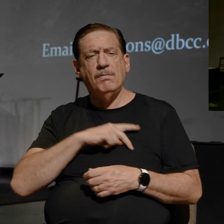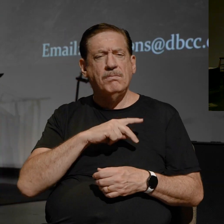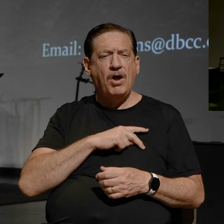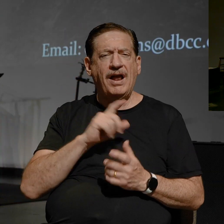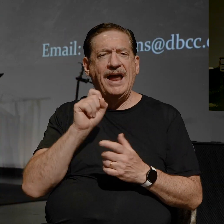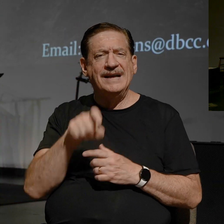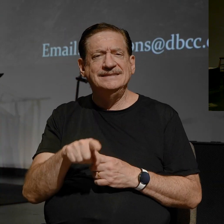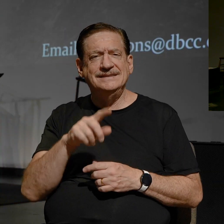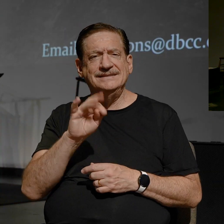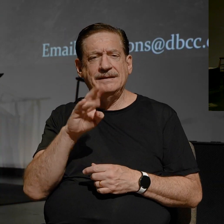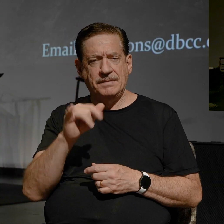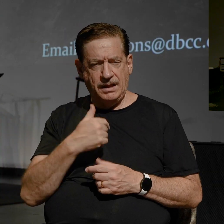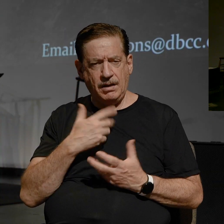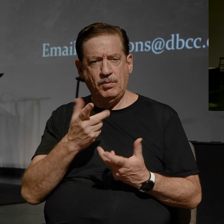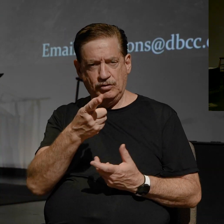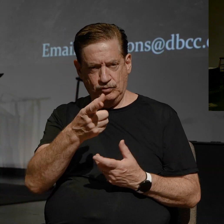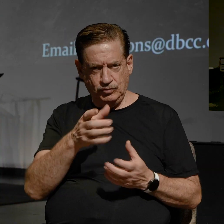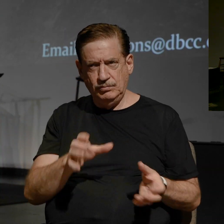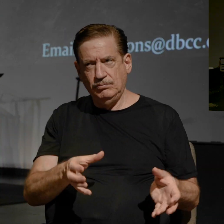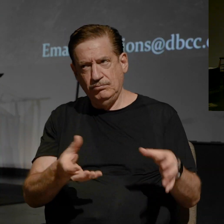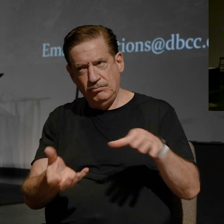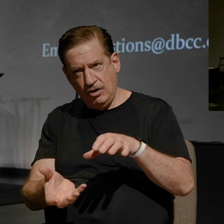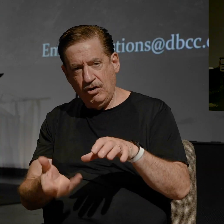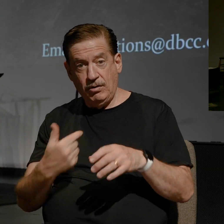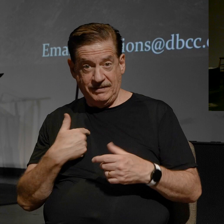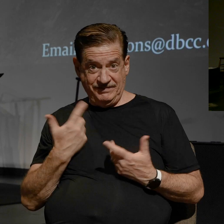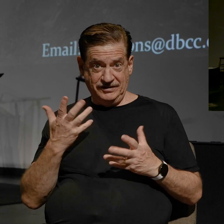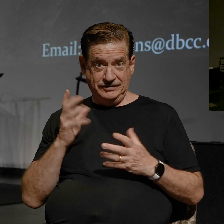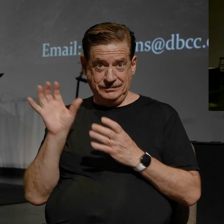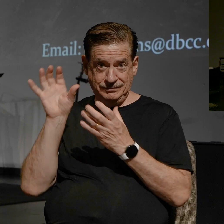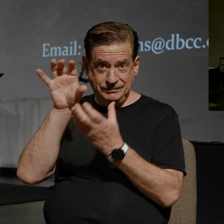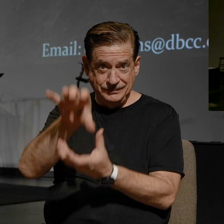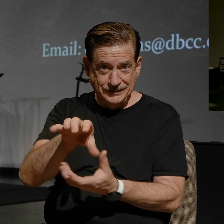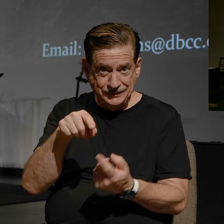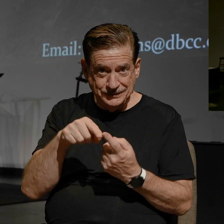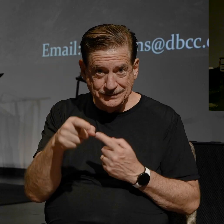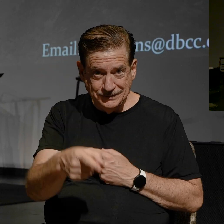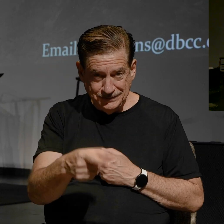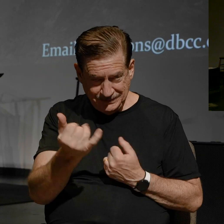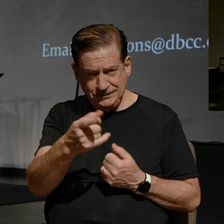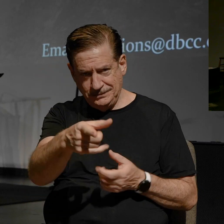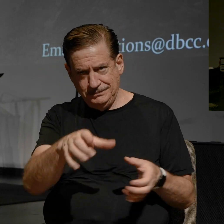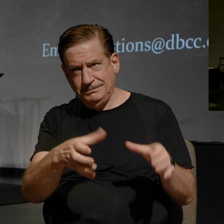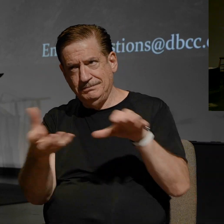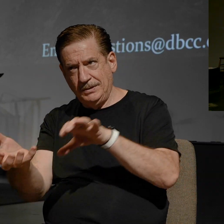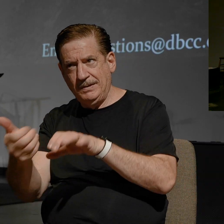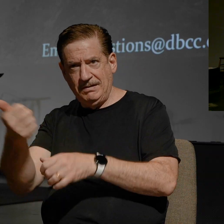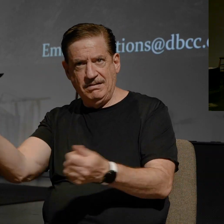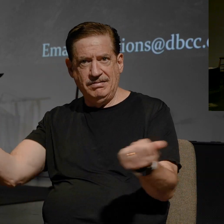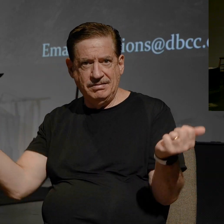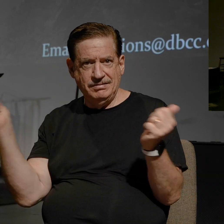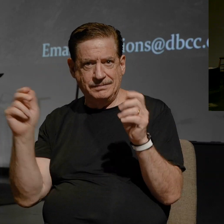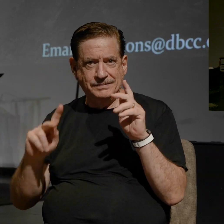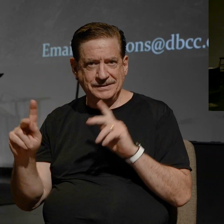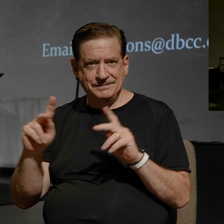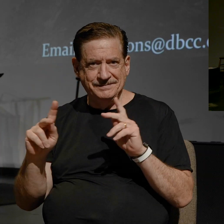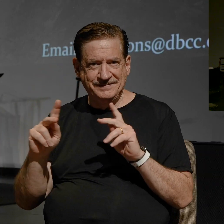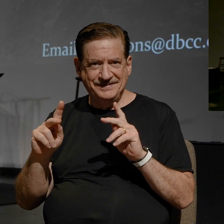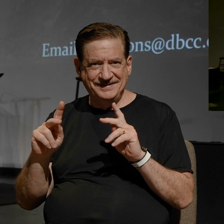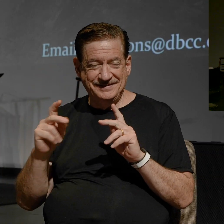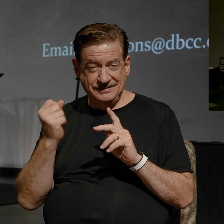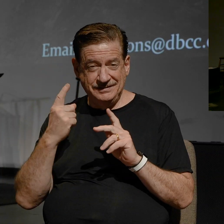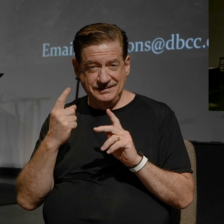to pour out what's been poured in. Pour out what's